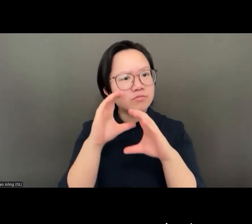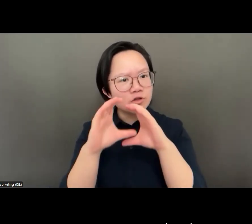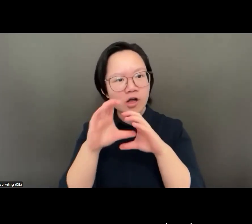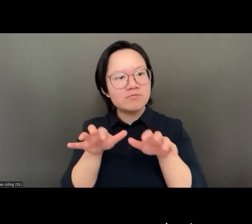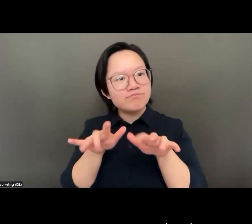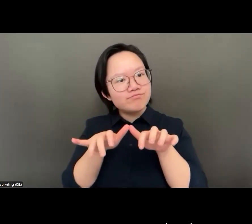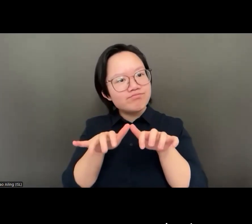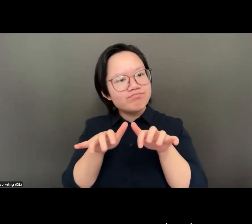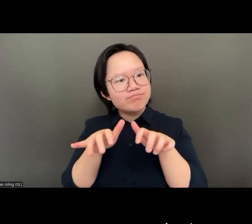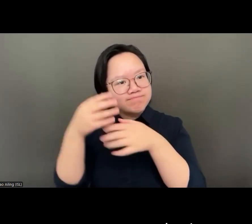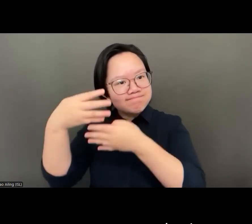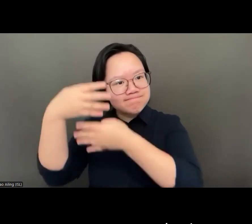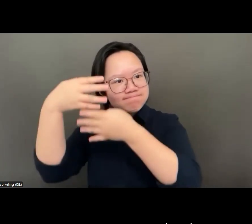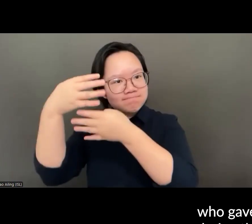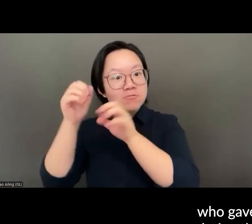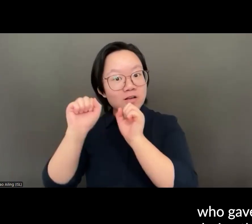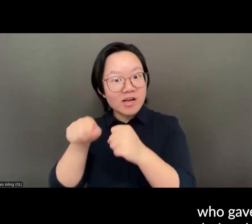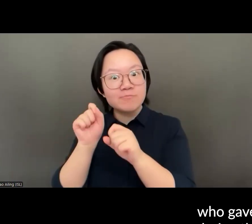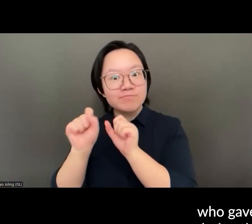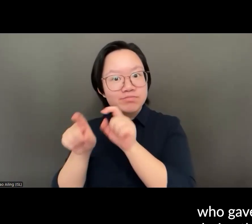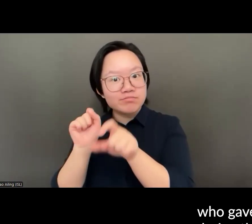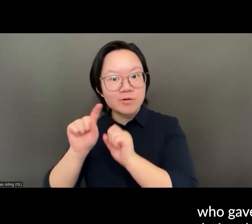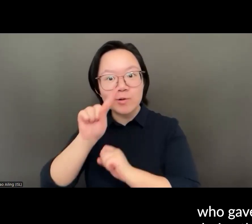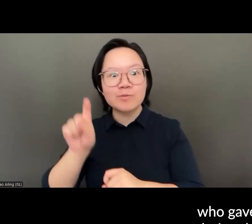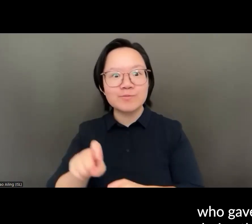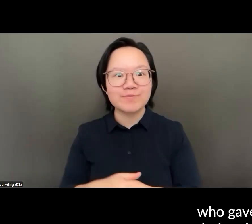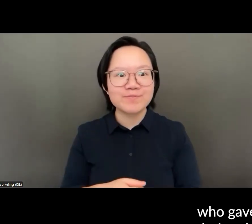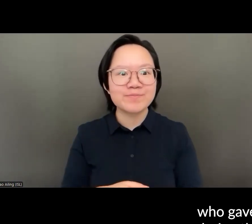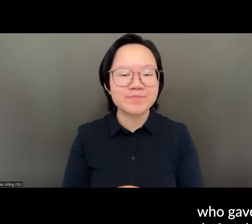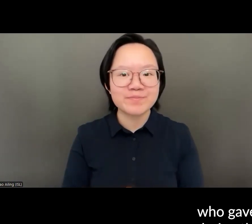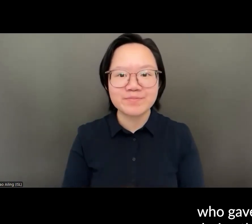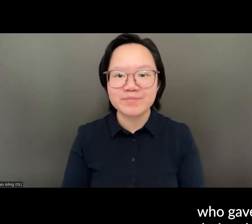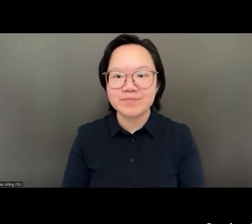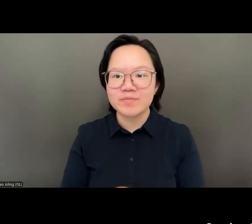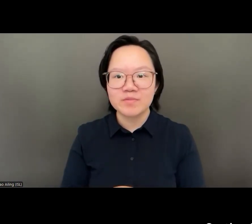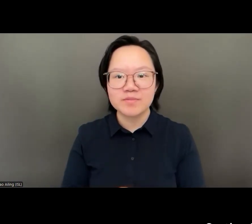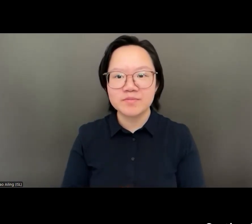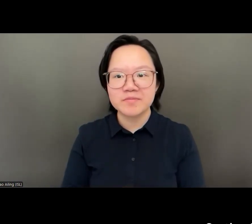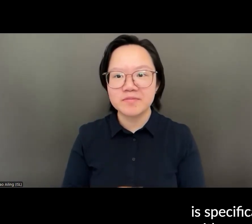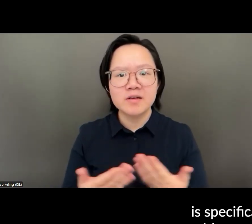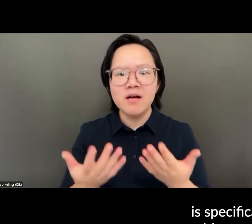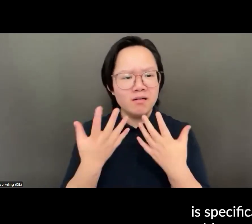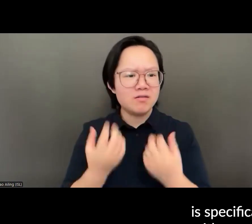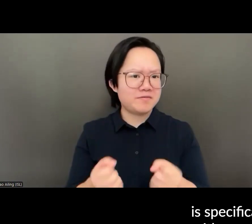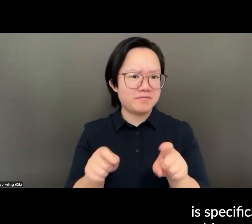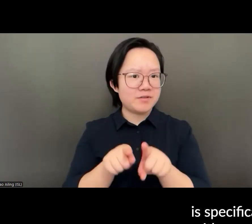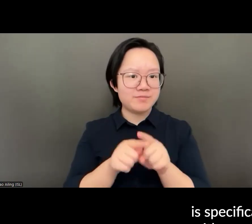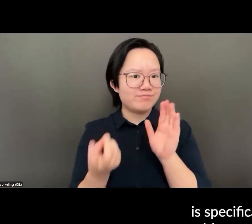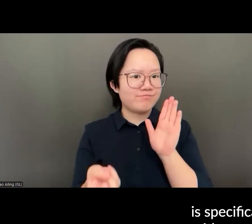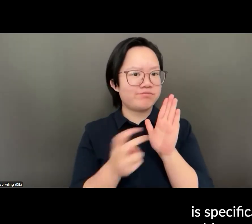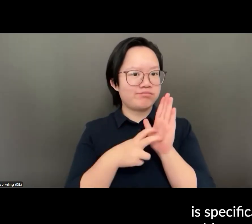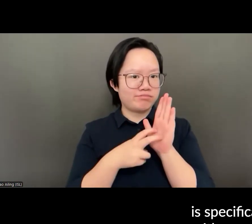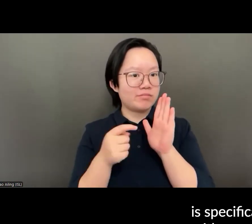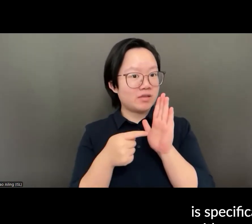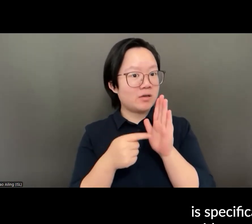us, and we're going to prioritize those people who gave us questions during the registration. So the first question is specifically on